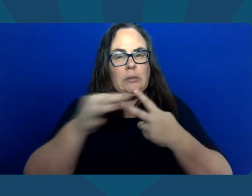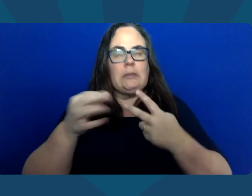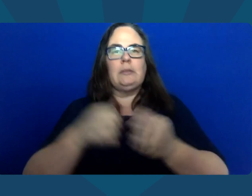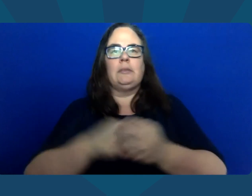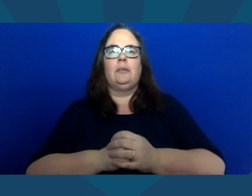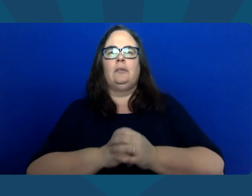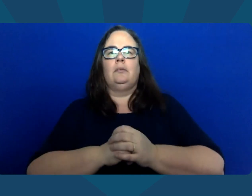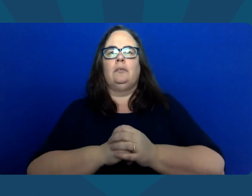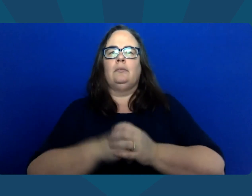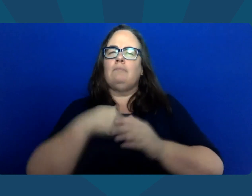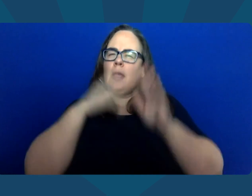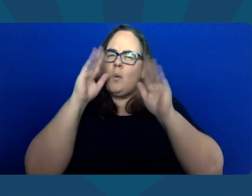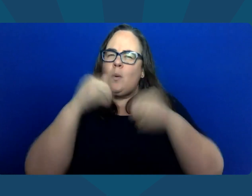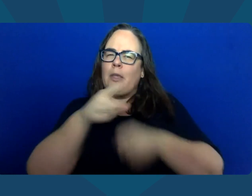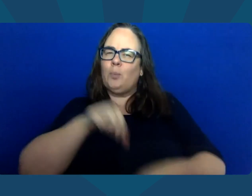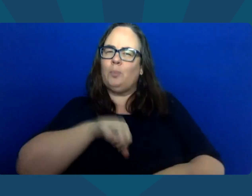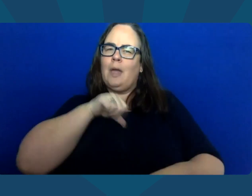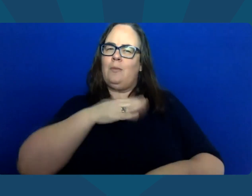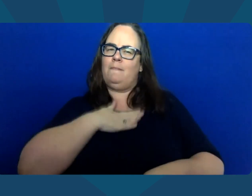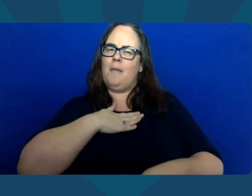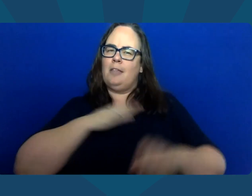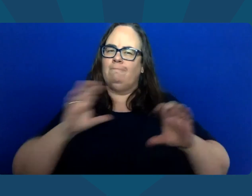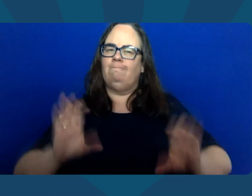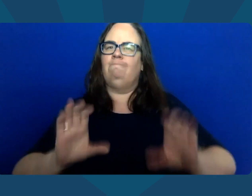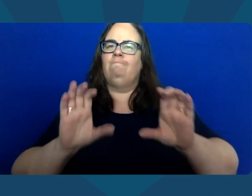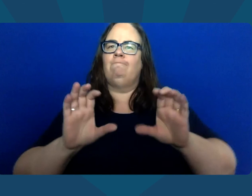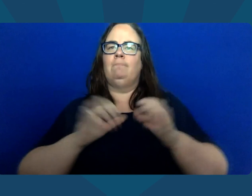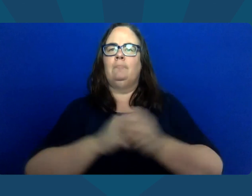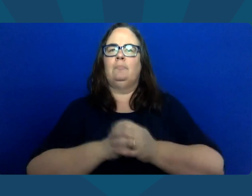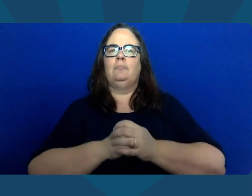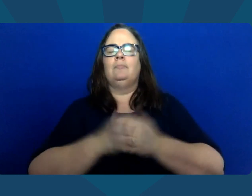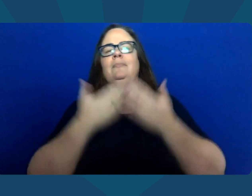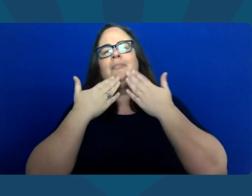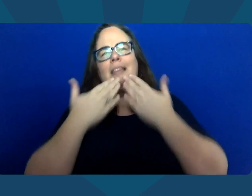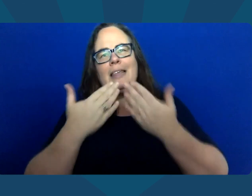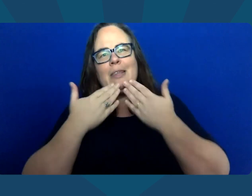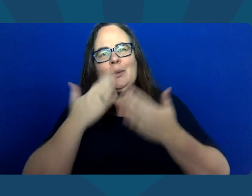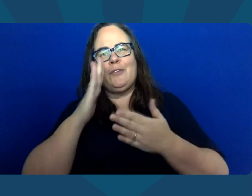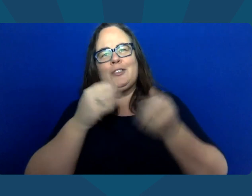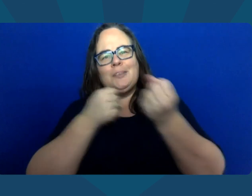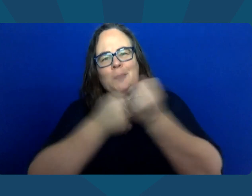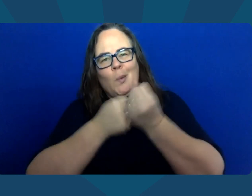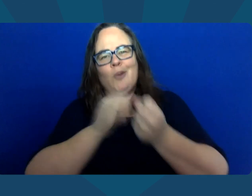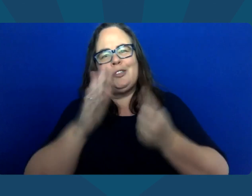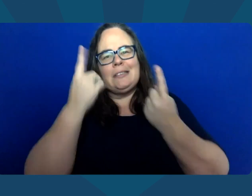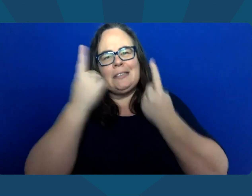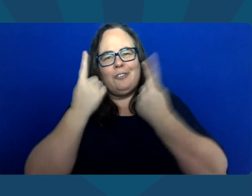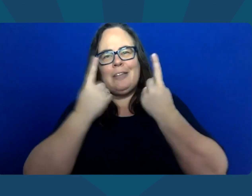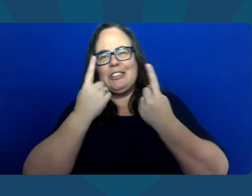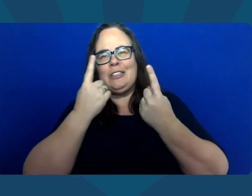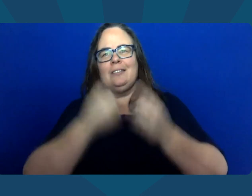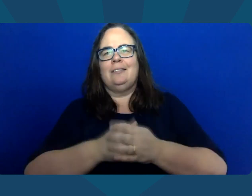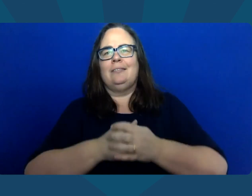And I hope to make you proud with my efforts. Thank you again for your support